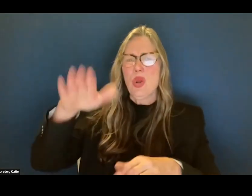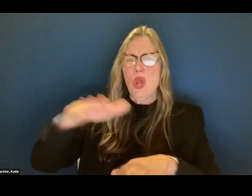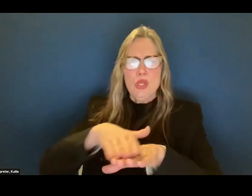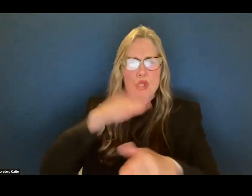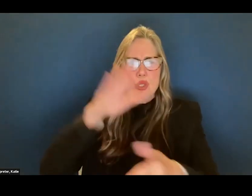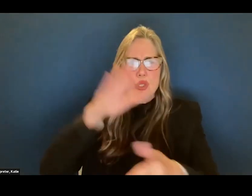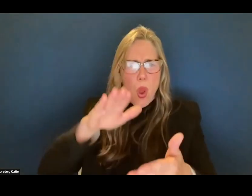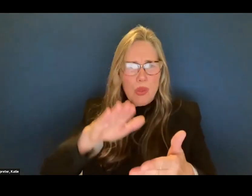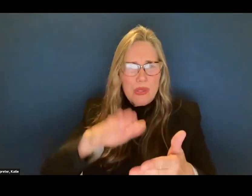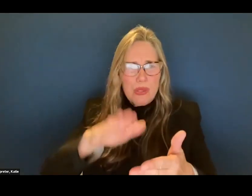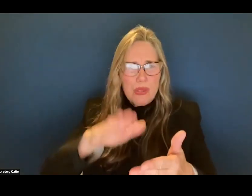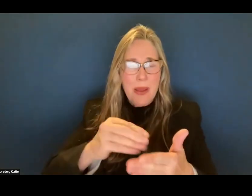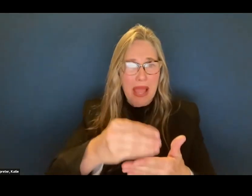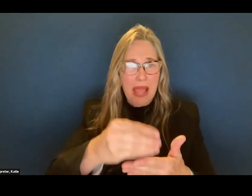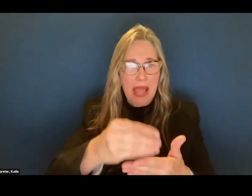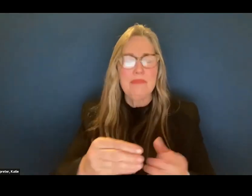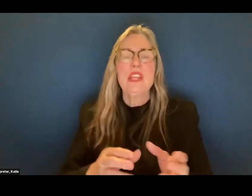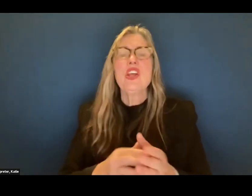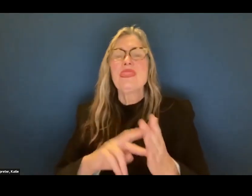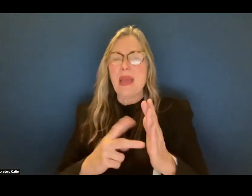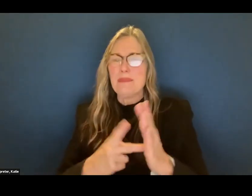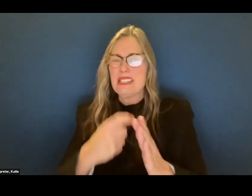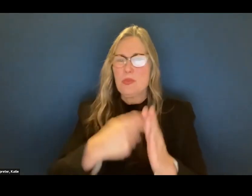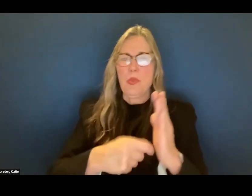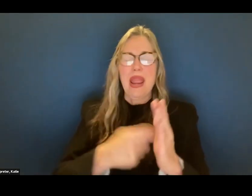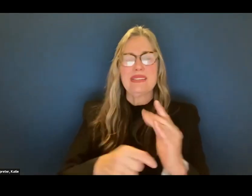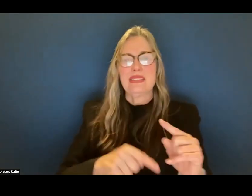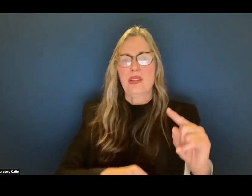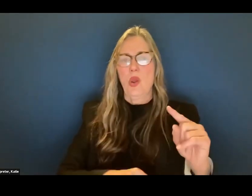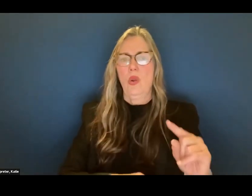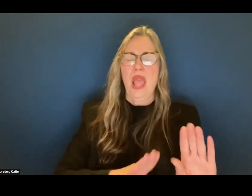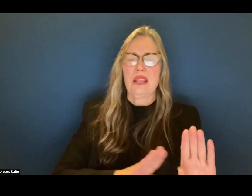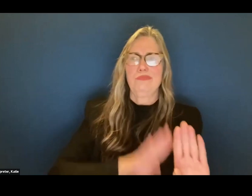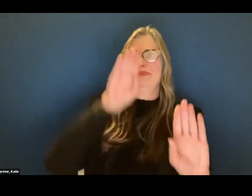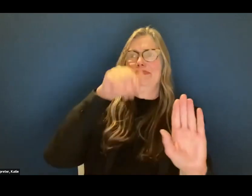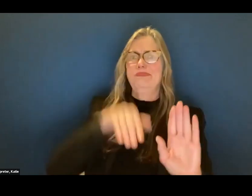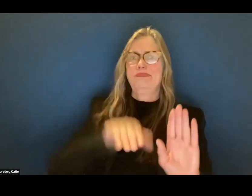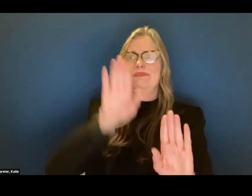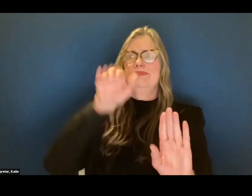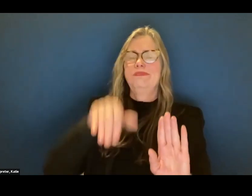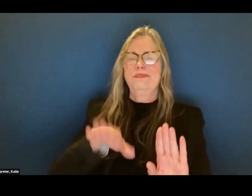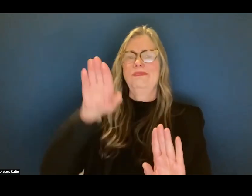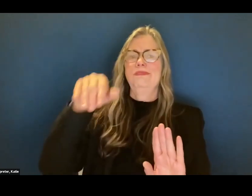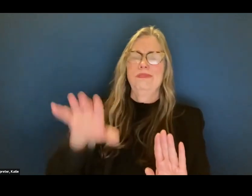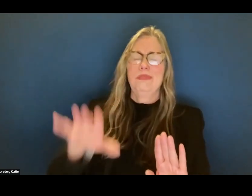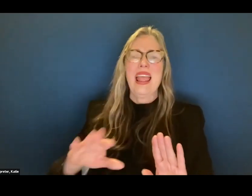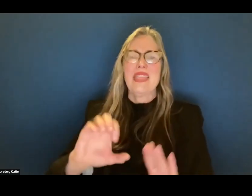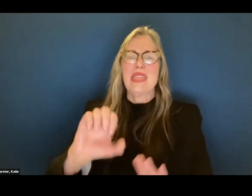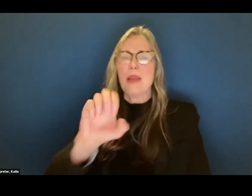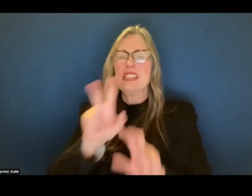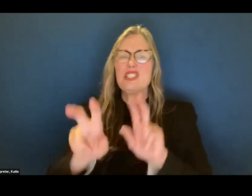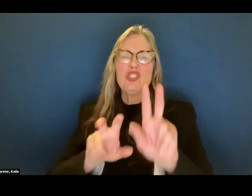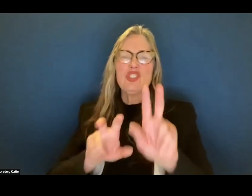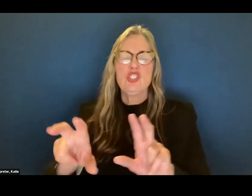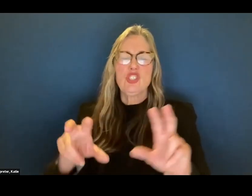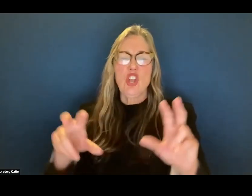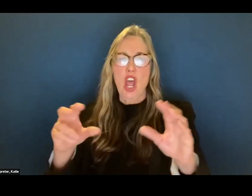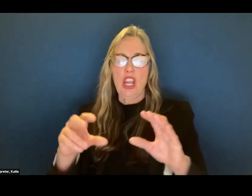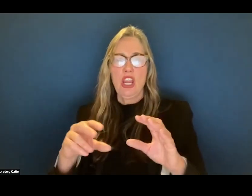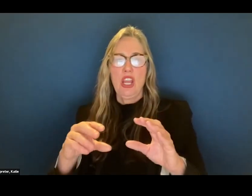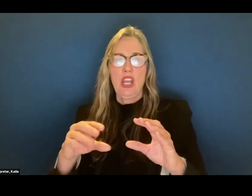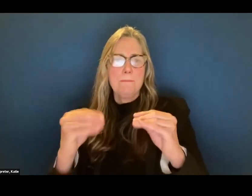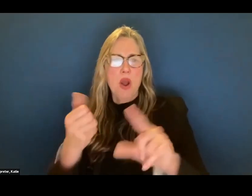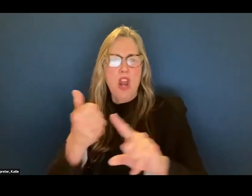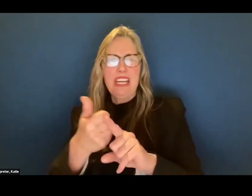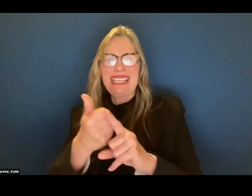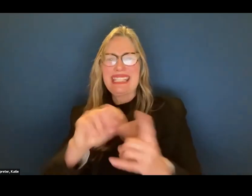because of all of this, there's a lot of volatility right now, and that's caused the stock market to be very volatile, and that's still causing